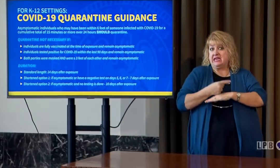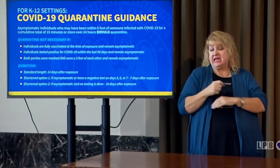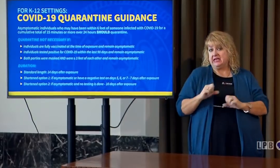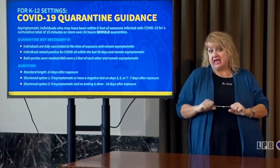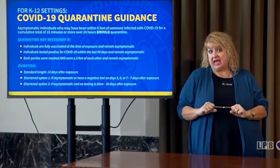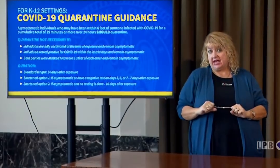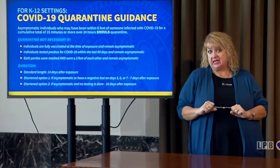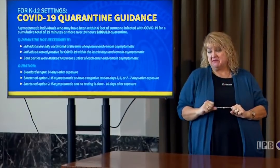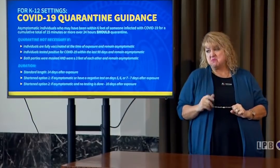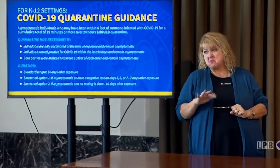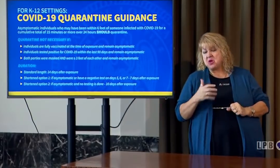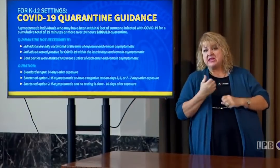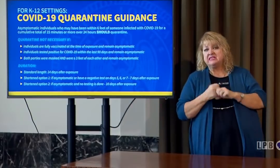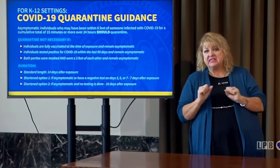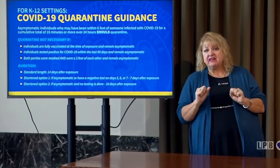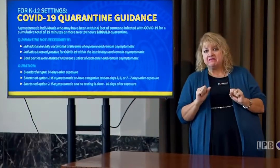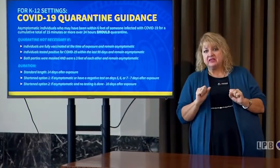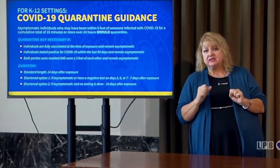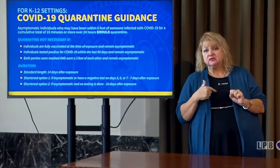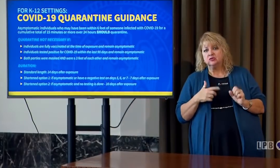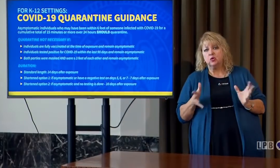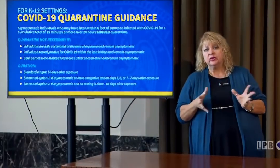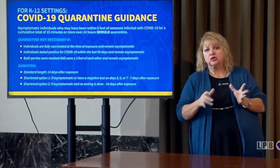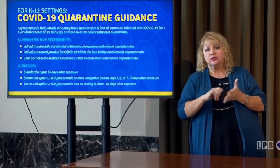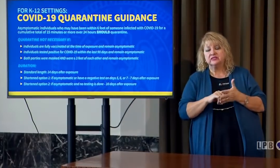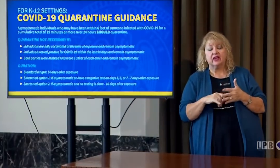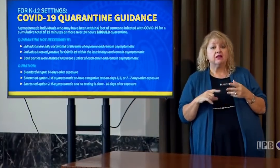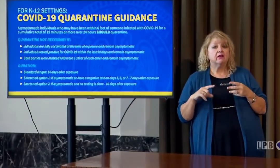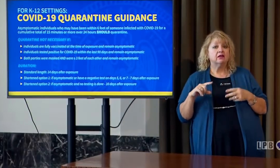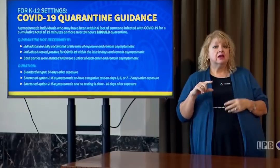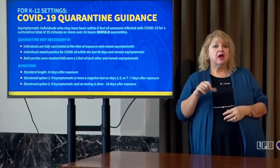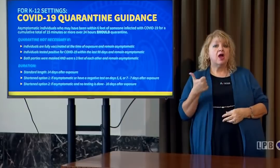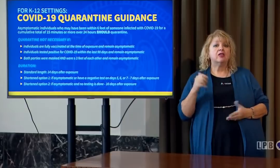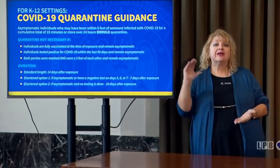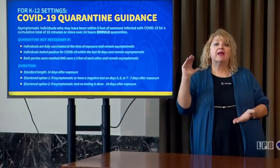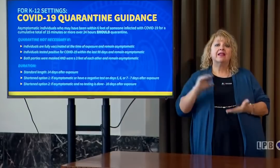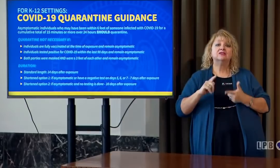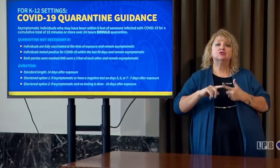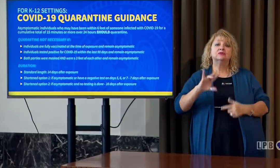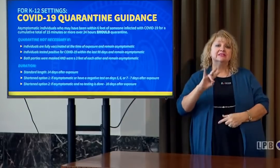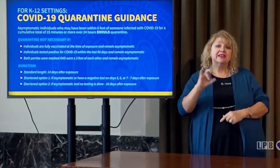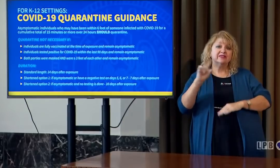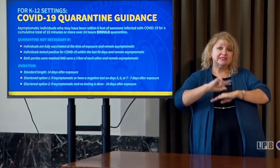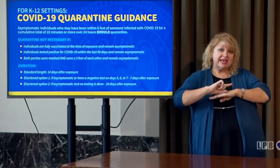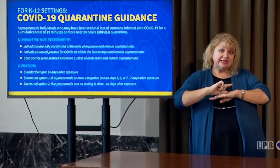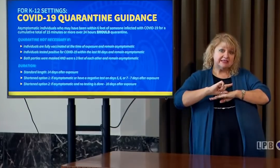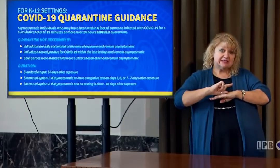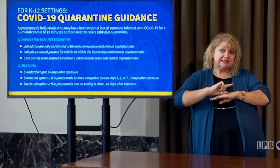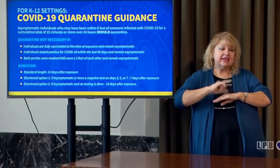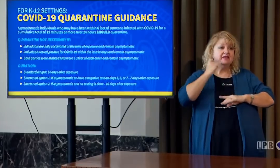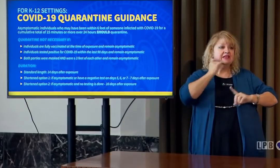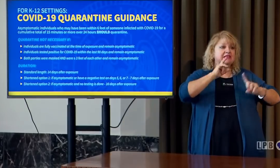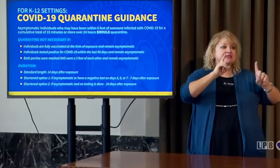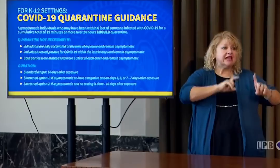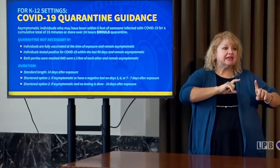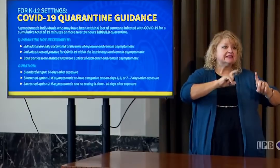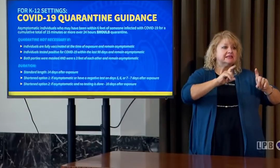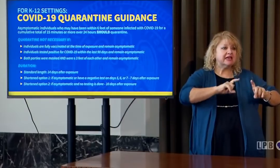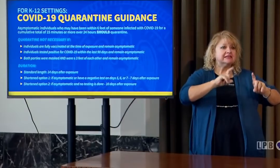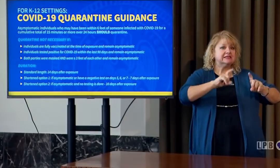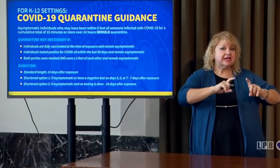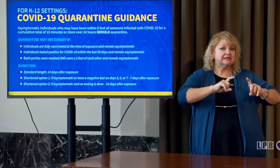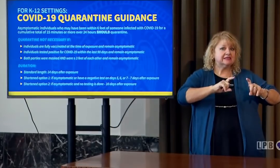with relative safely, and we endorse that. Number 2, you can shorten it to 7 days and get a negative test on day 5, 6, or